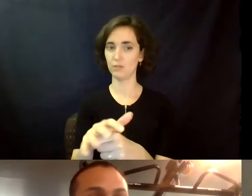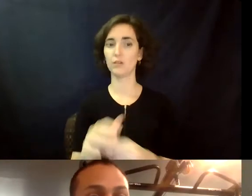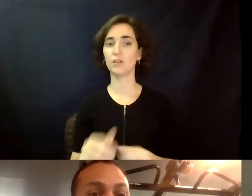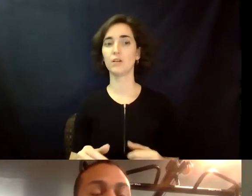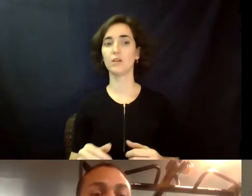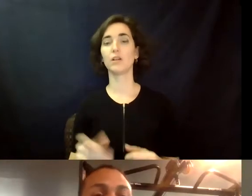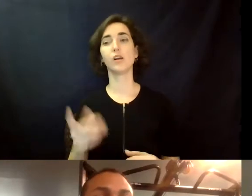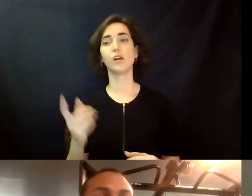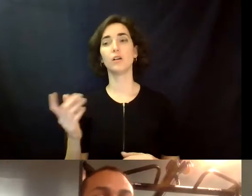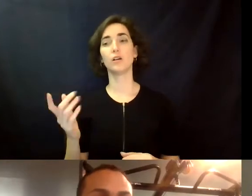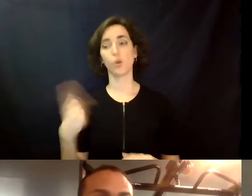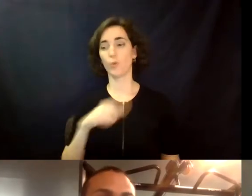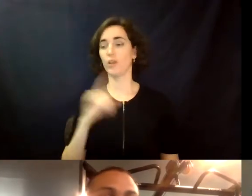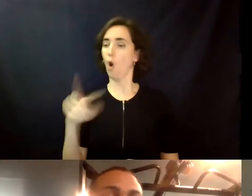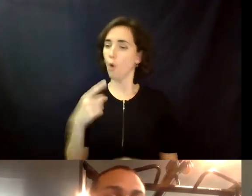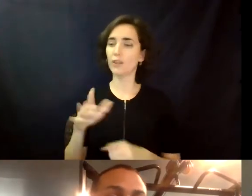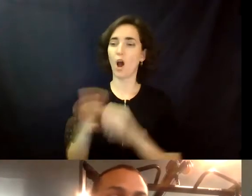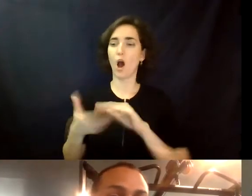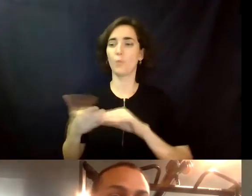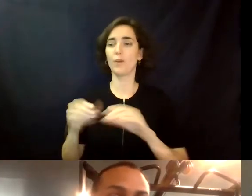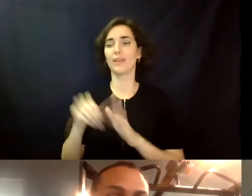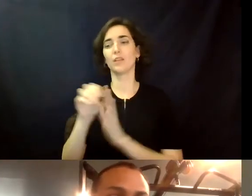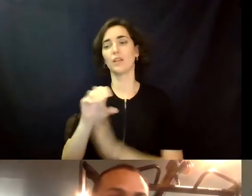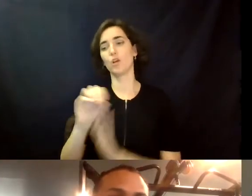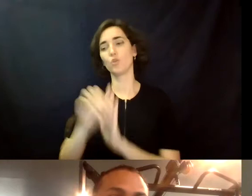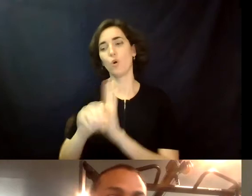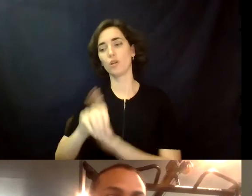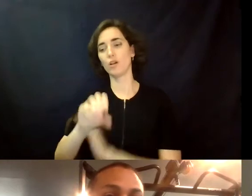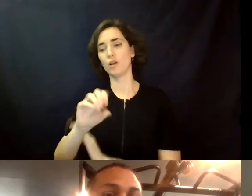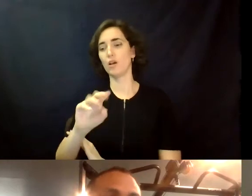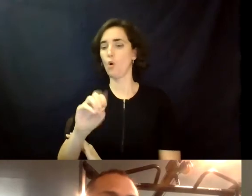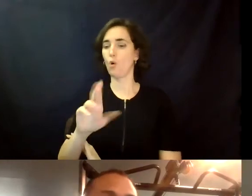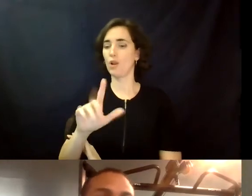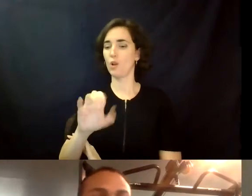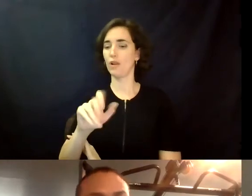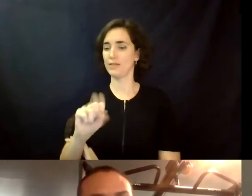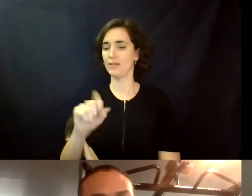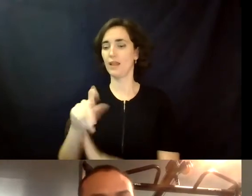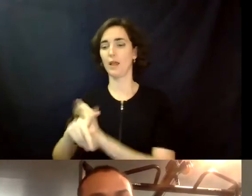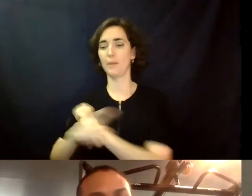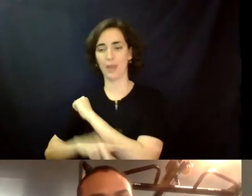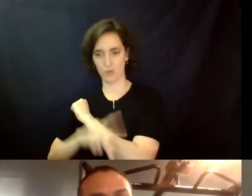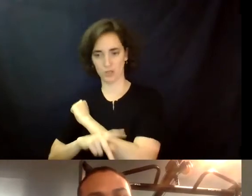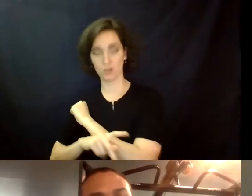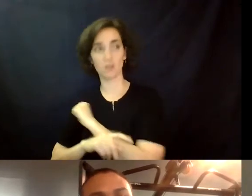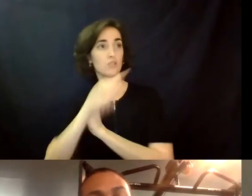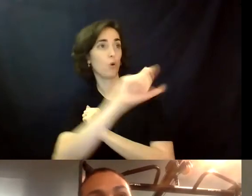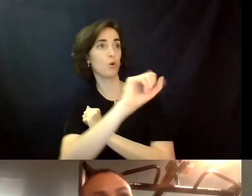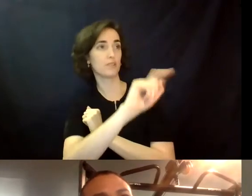Orleans Parish, which leaves out our residents in St. Bernard and then connecting Jefferson